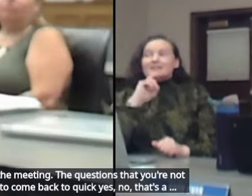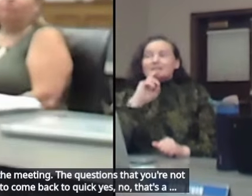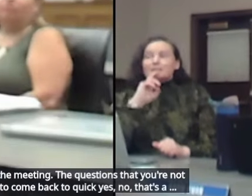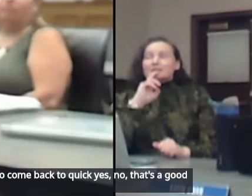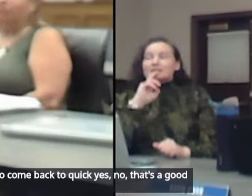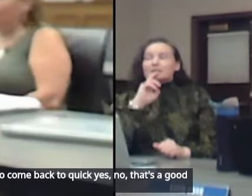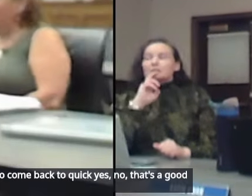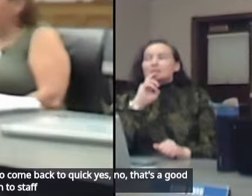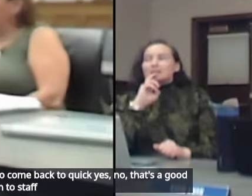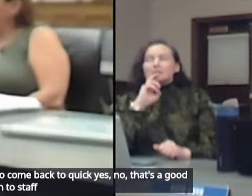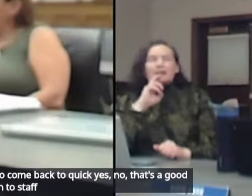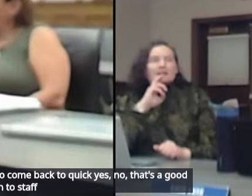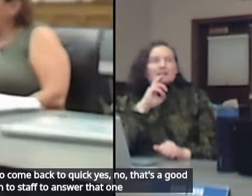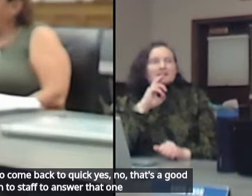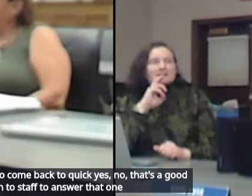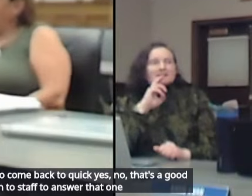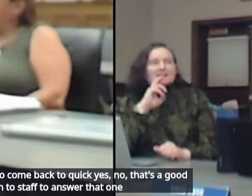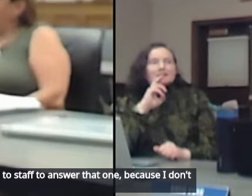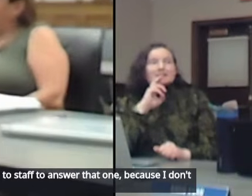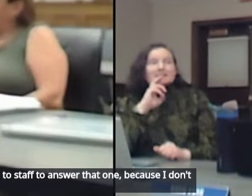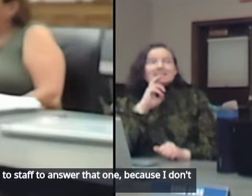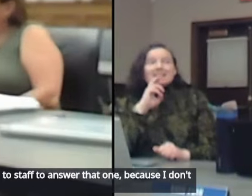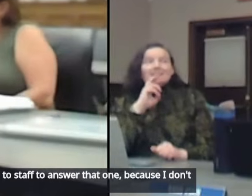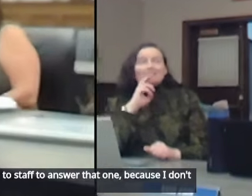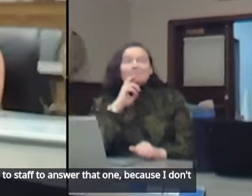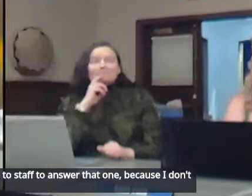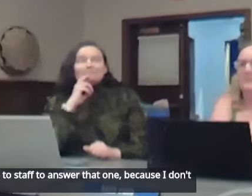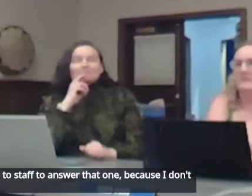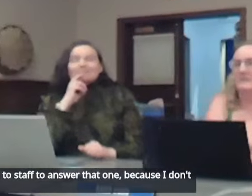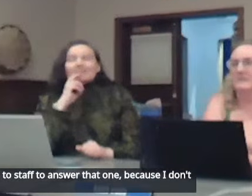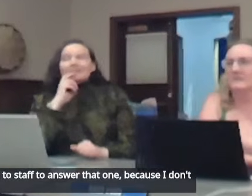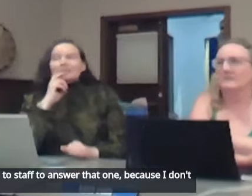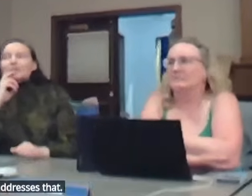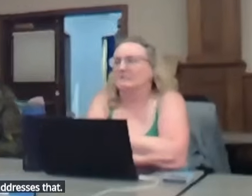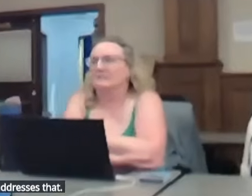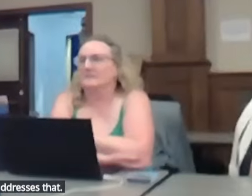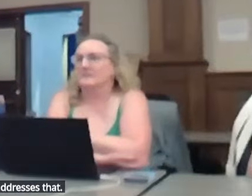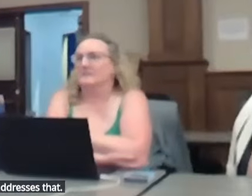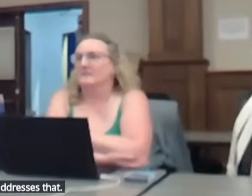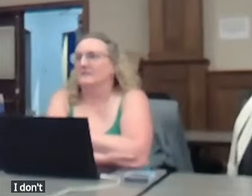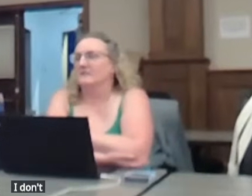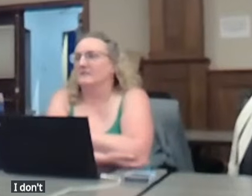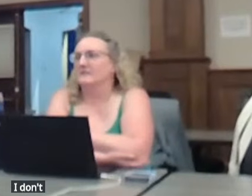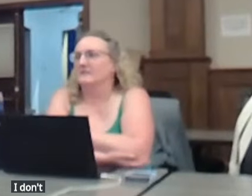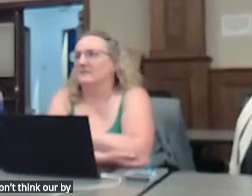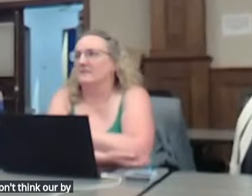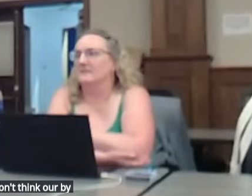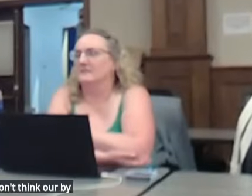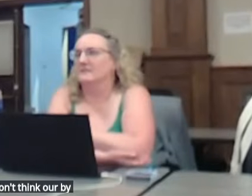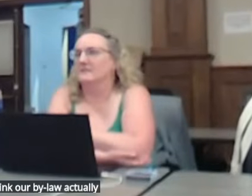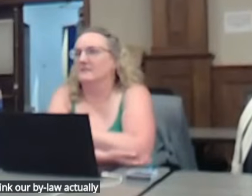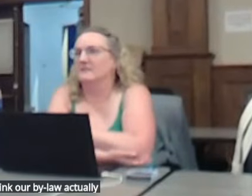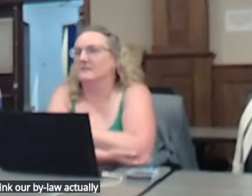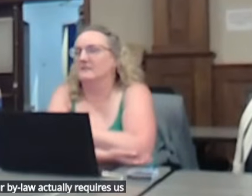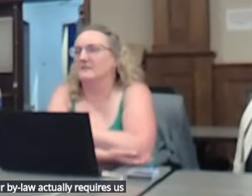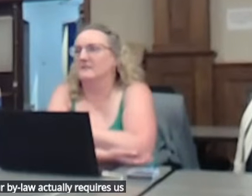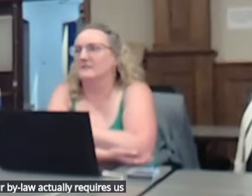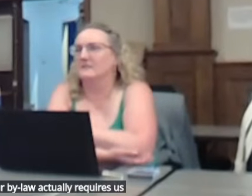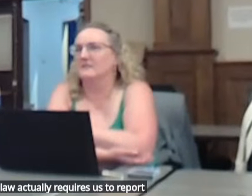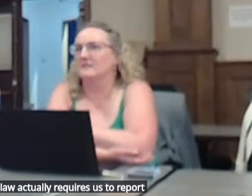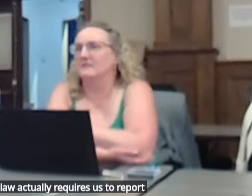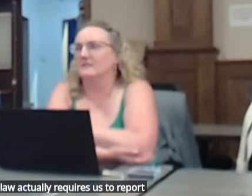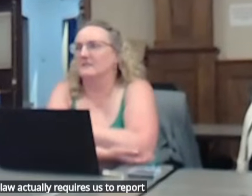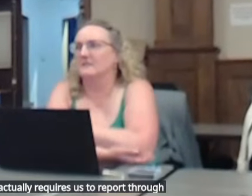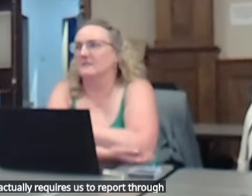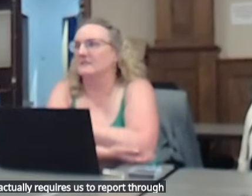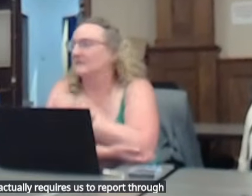turn to staff to answer that one, because I don't believe our bylaw addresses that. I don't think our bylaw actually requires us to report through the